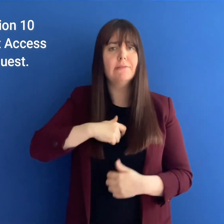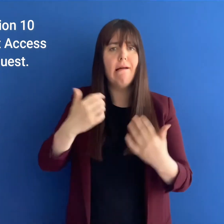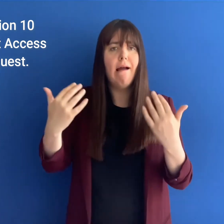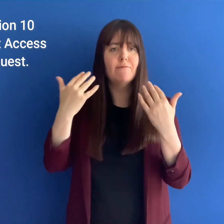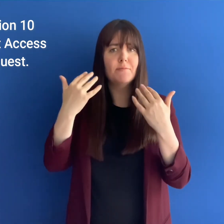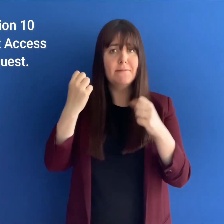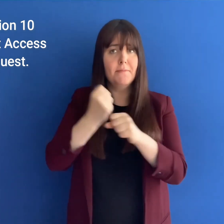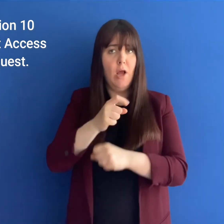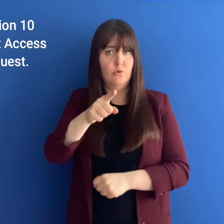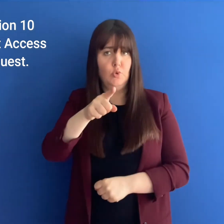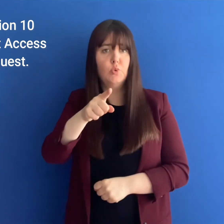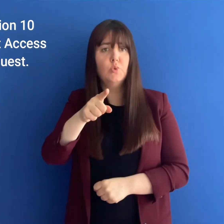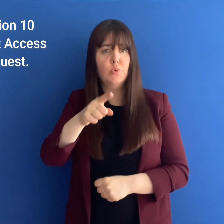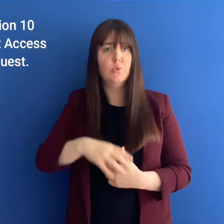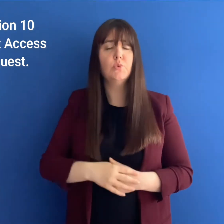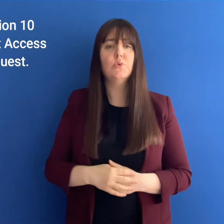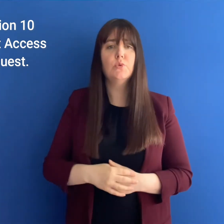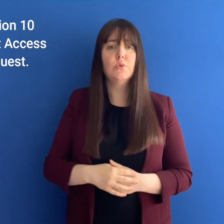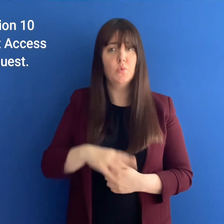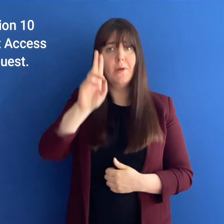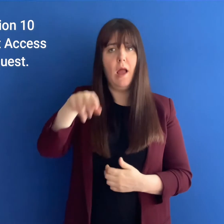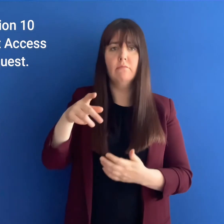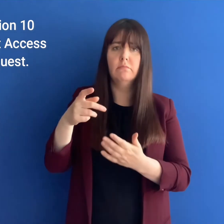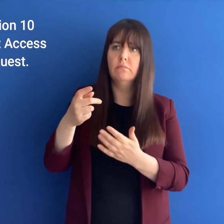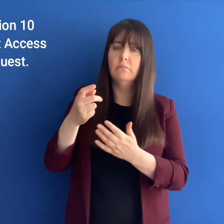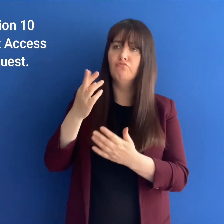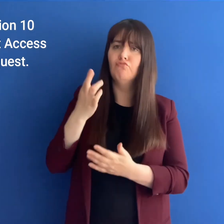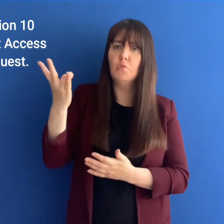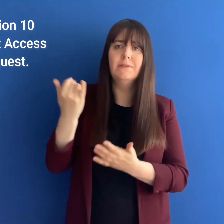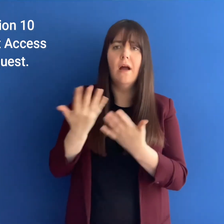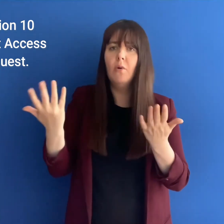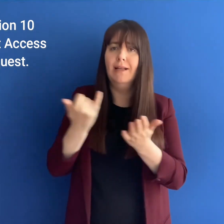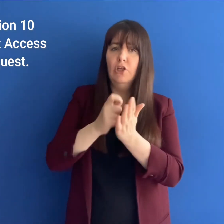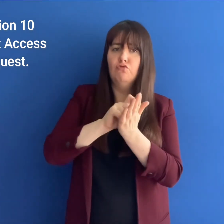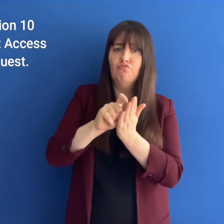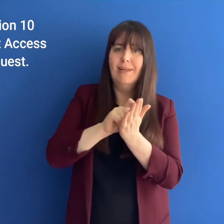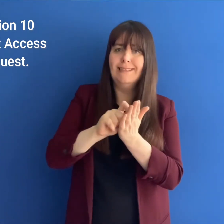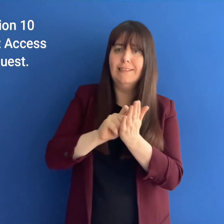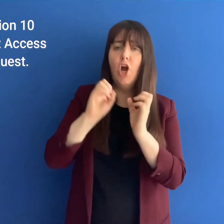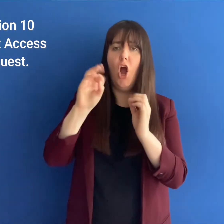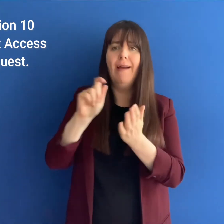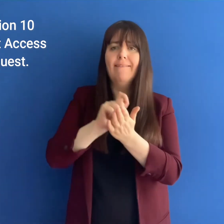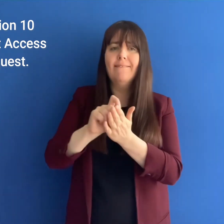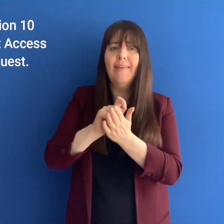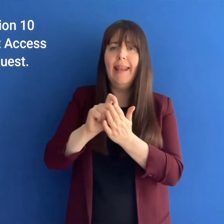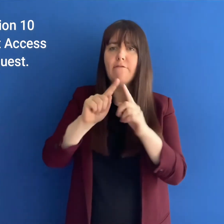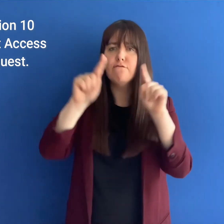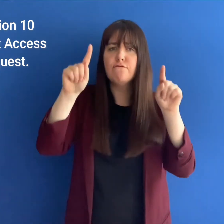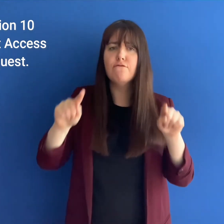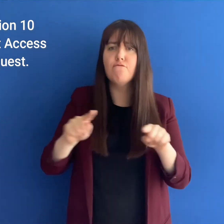of any personal data held about you. You can make the request in writing or fill in a